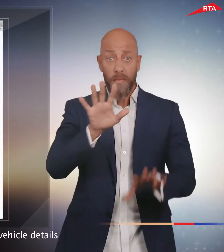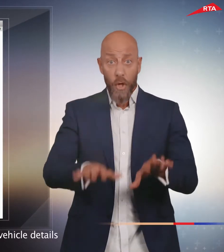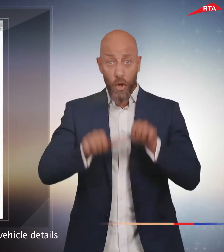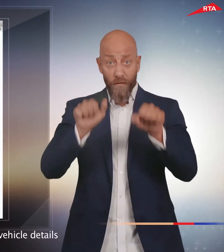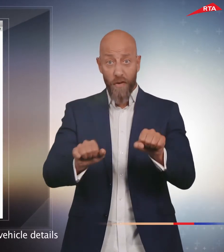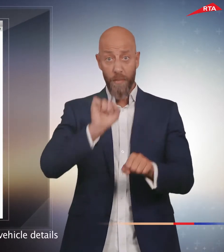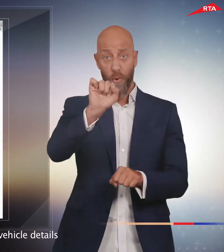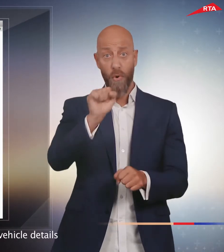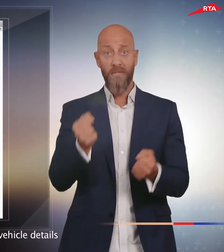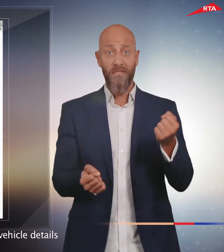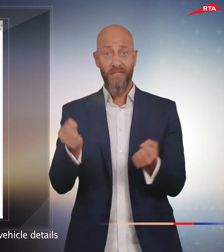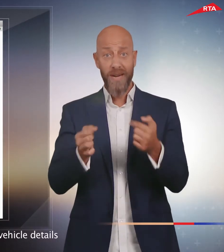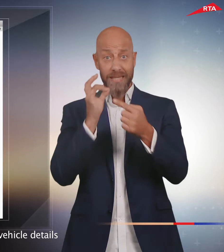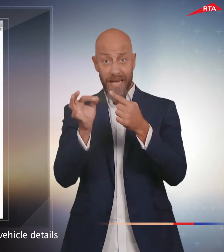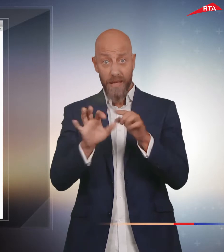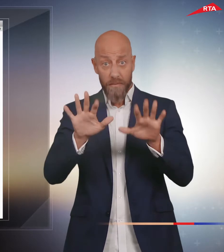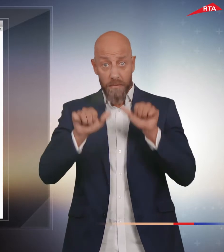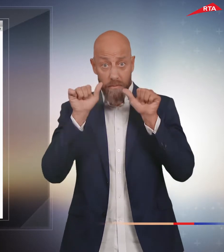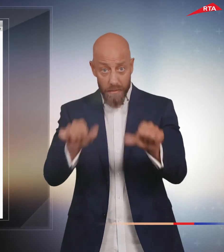Confirm your vehicle details.